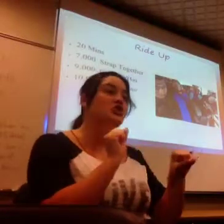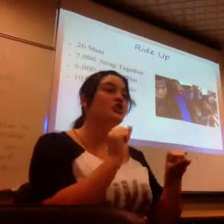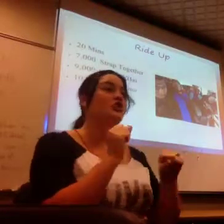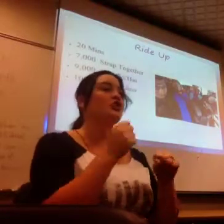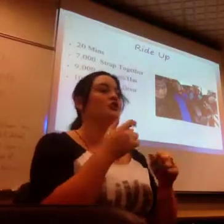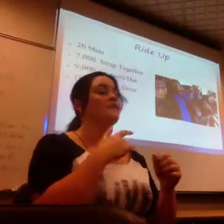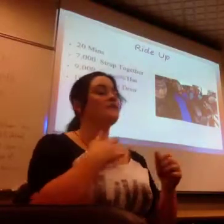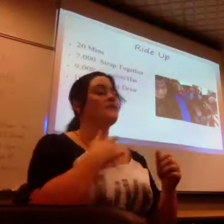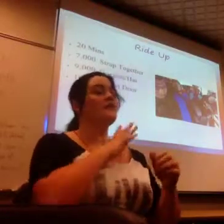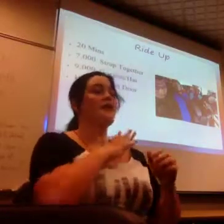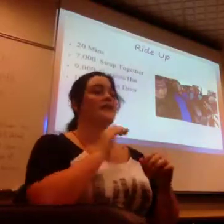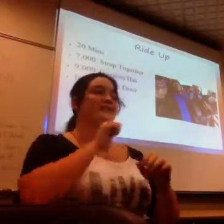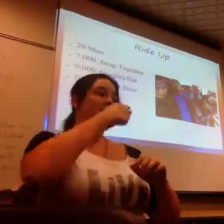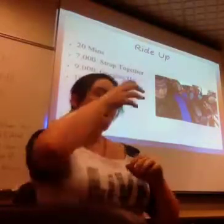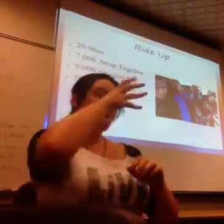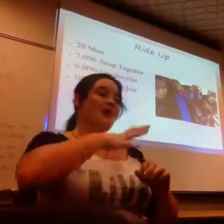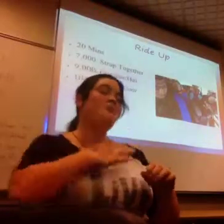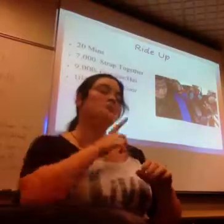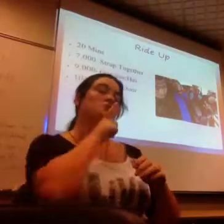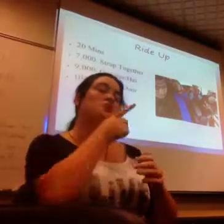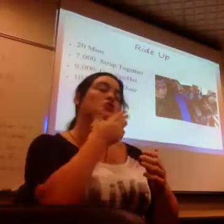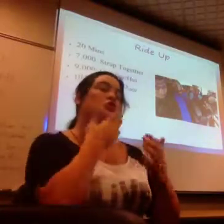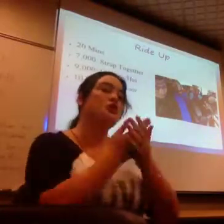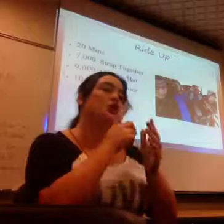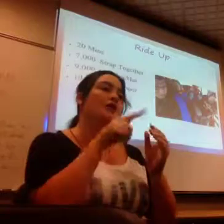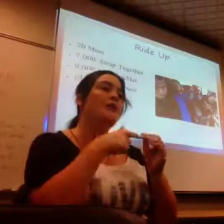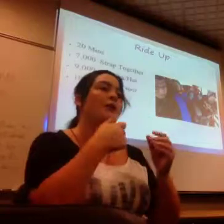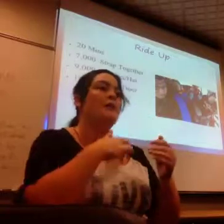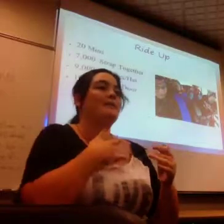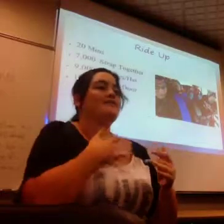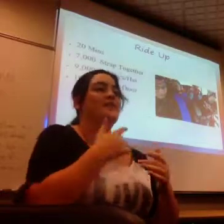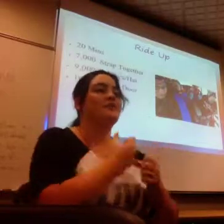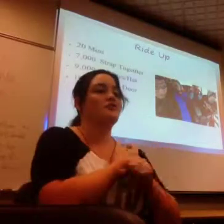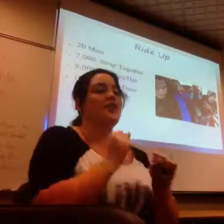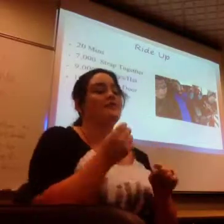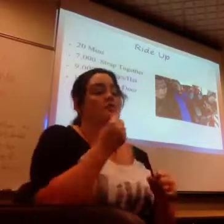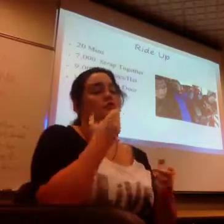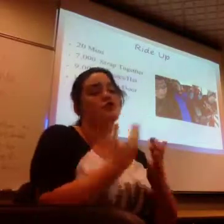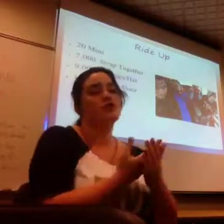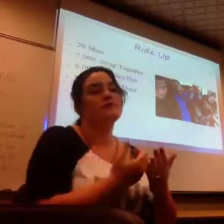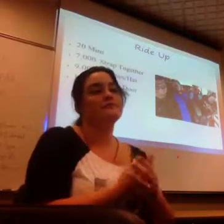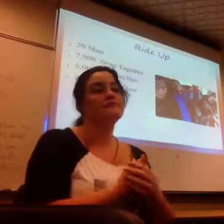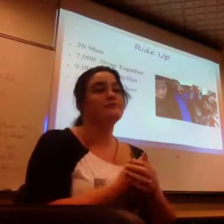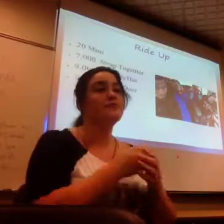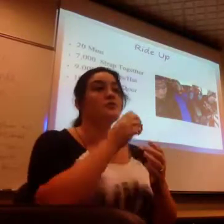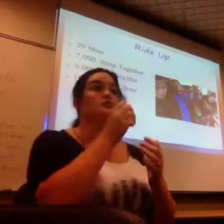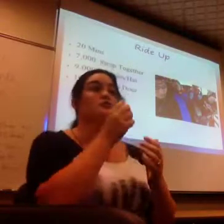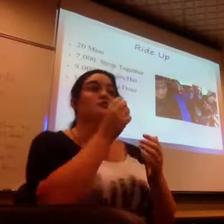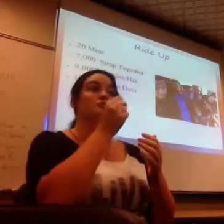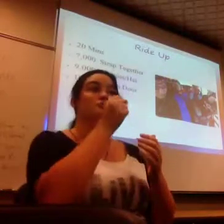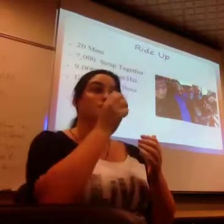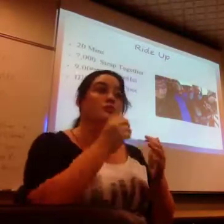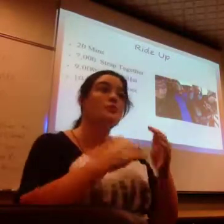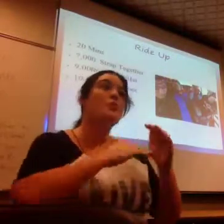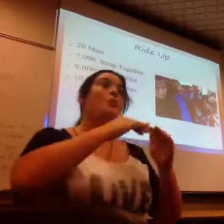really comfortable and safe, so that was nice. And then you go up a little more, you get to 9,000, you put on your goggles and hat. That's what this picture